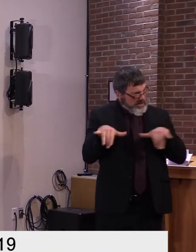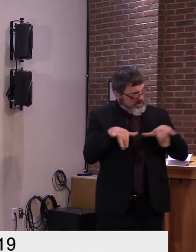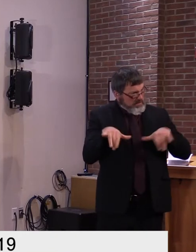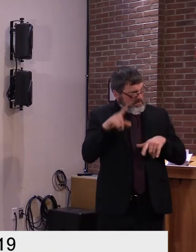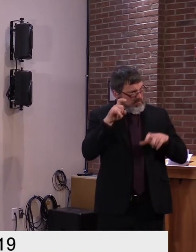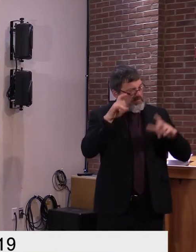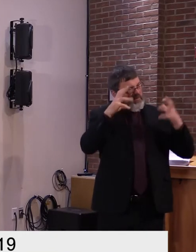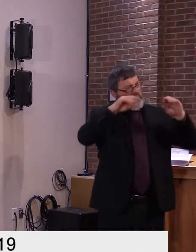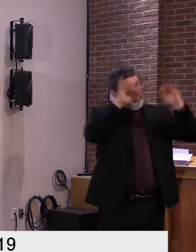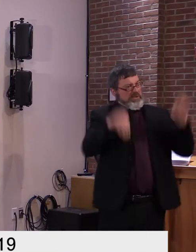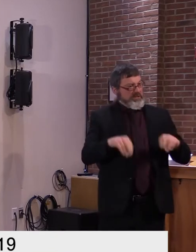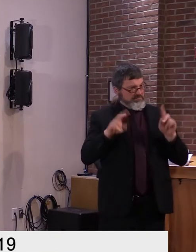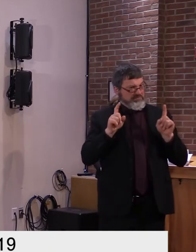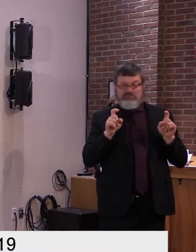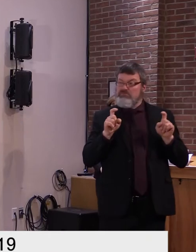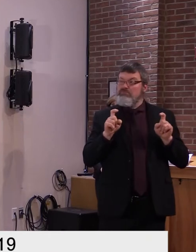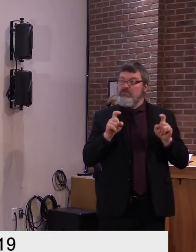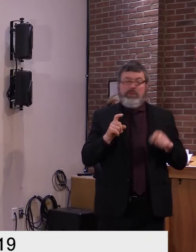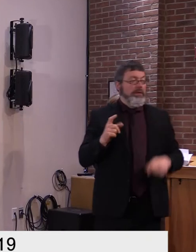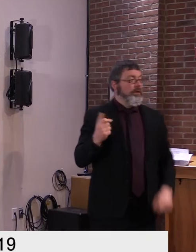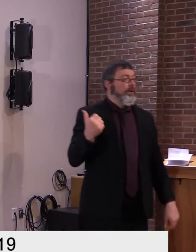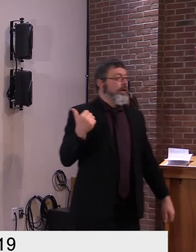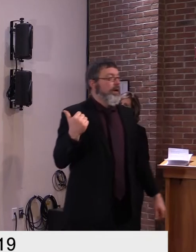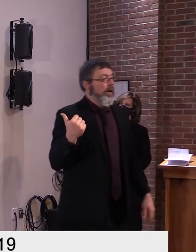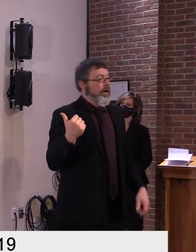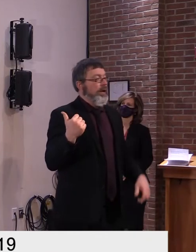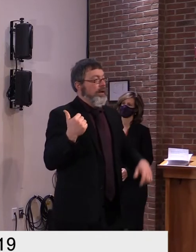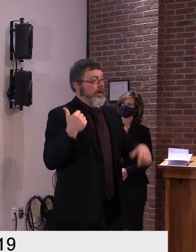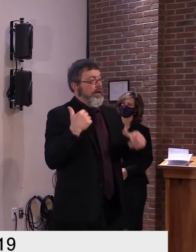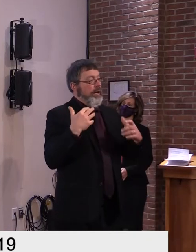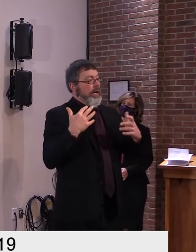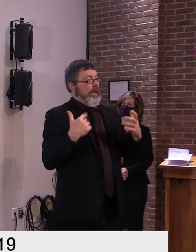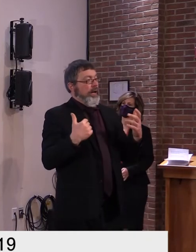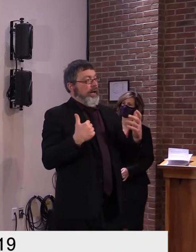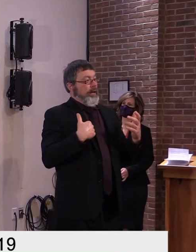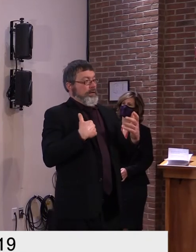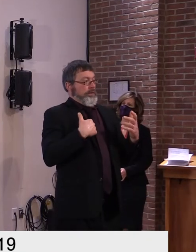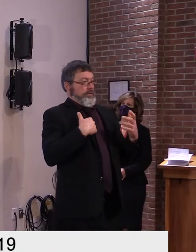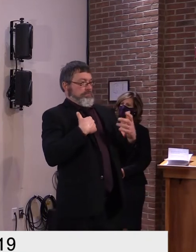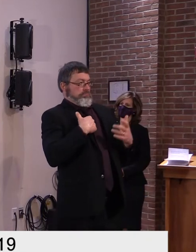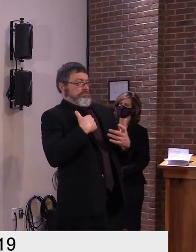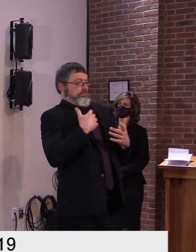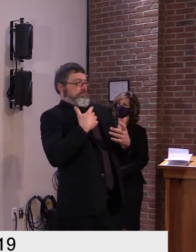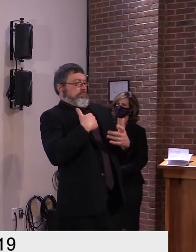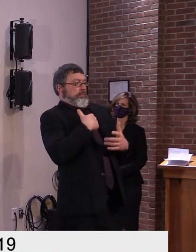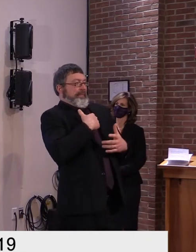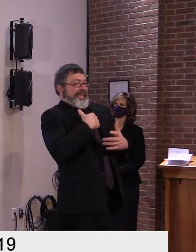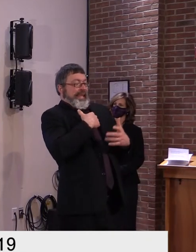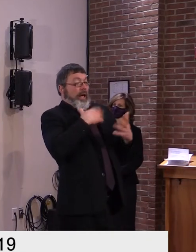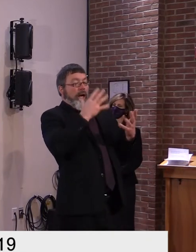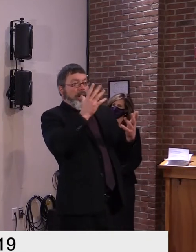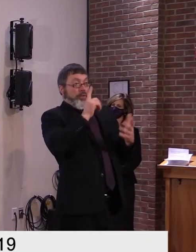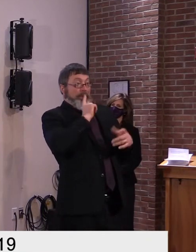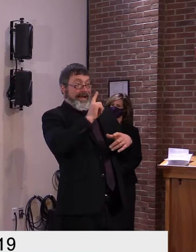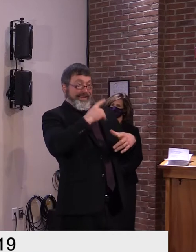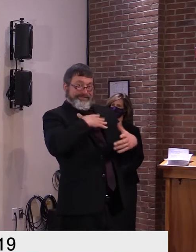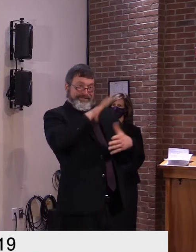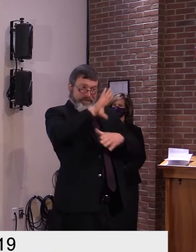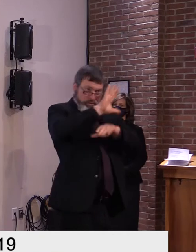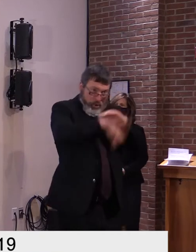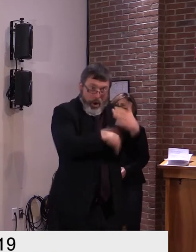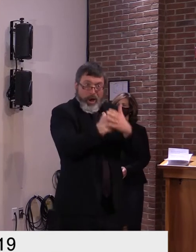Wyoming was the only state that got less than 5,000 doses, which is less than us, and they are the least populated state in the